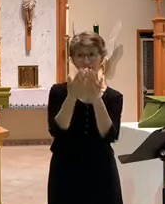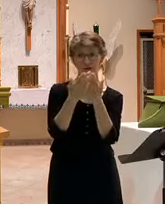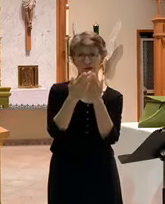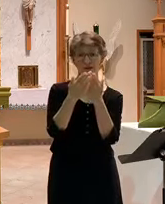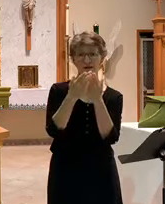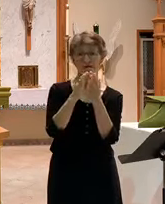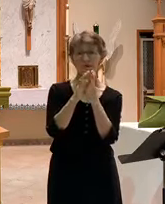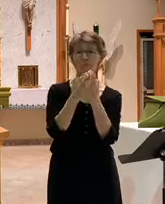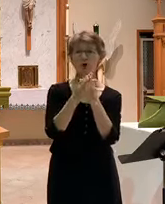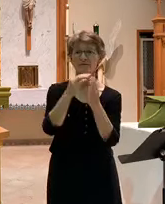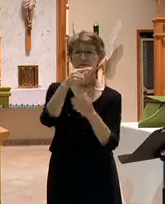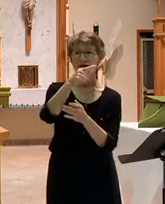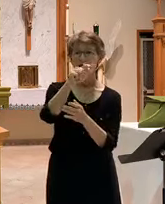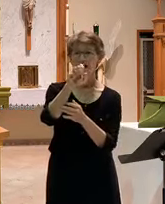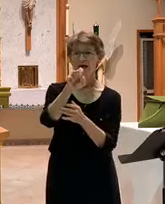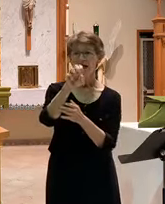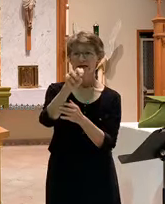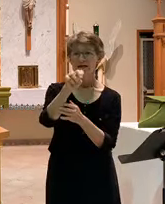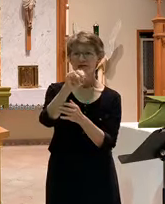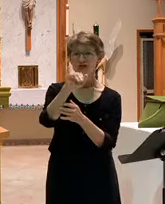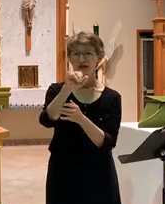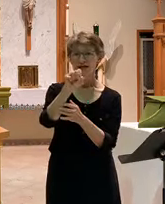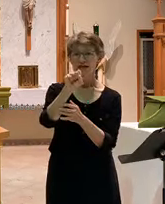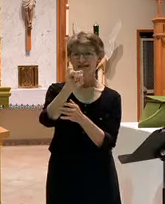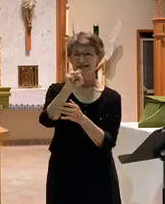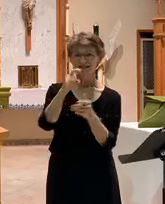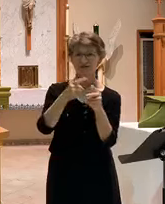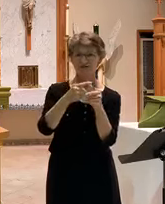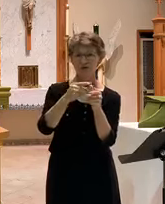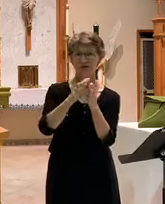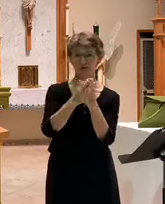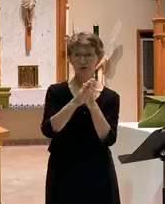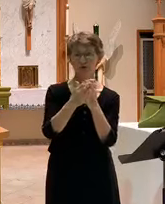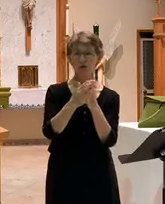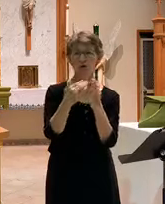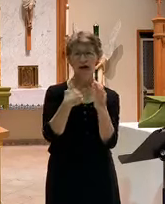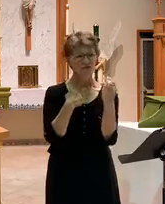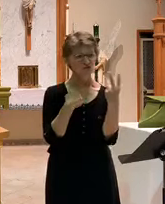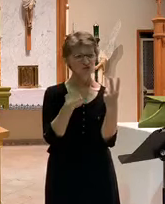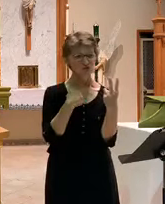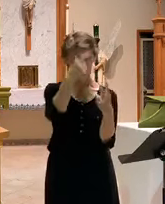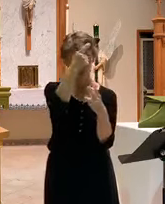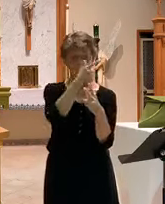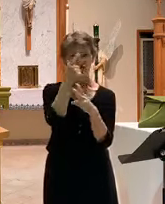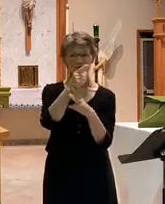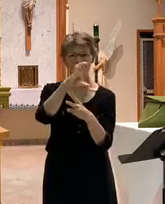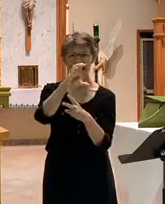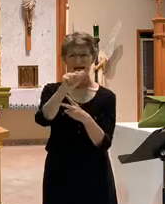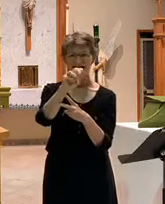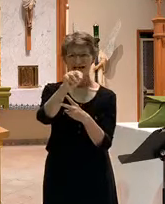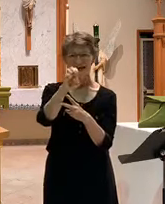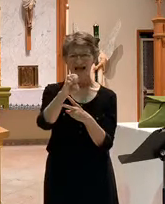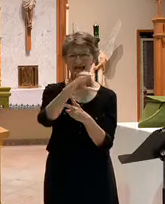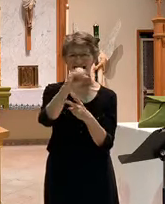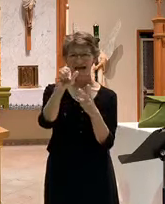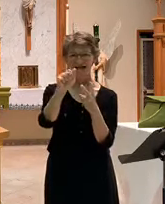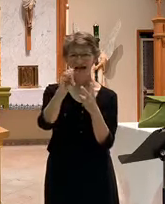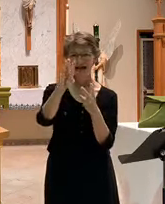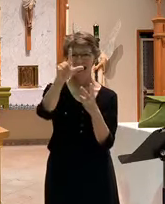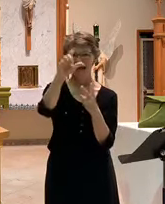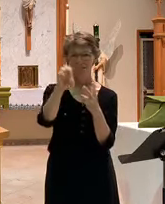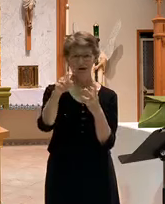Eve sinned, we're looking at the second generation of humanity. We have the two brothers, Cain and Abel, right? And